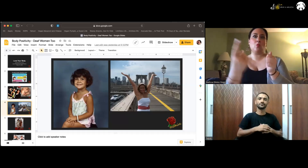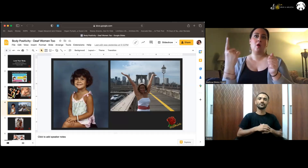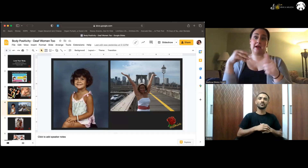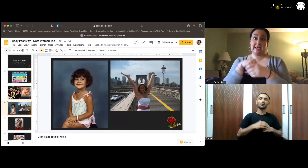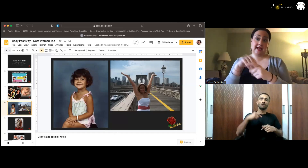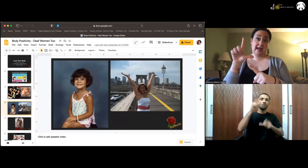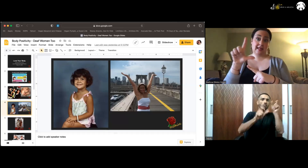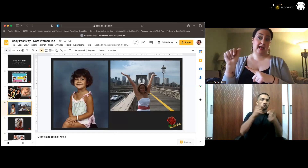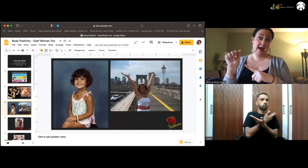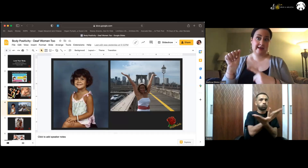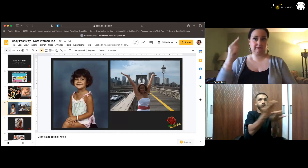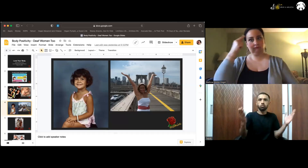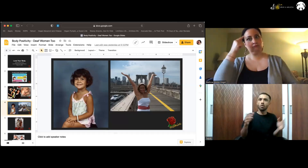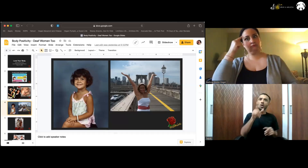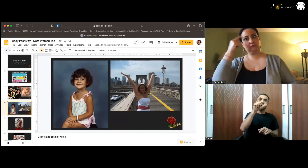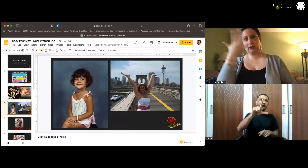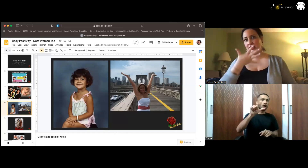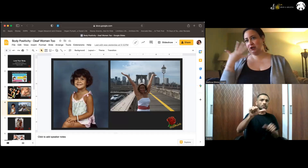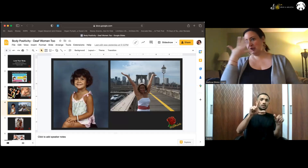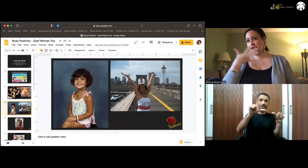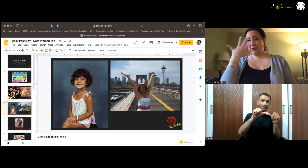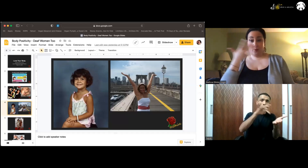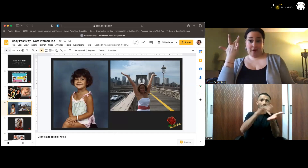and that was the time everyone in Los Angeles,